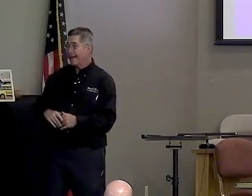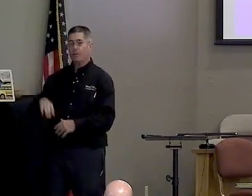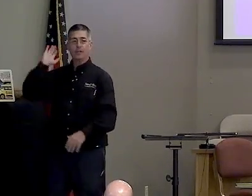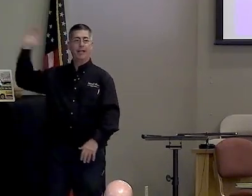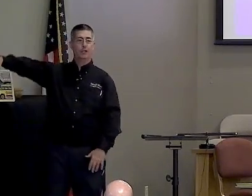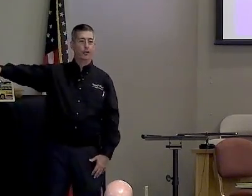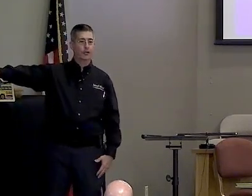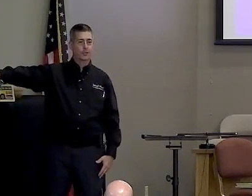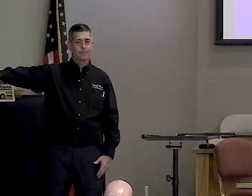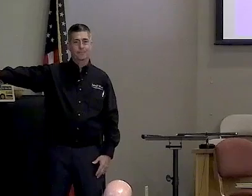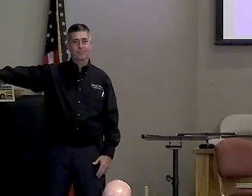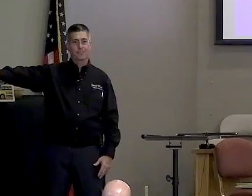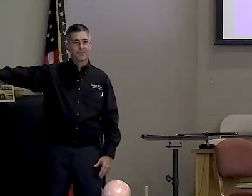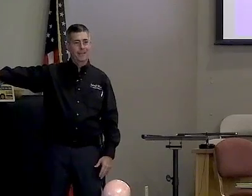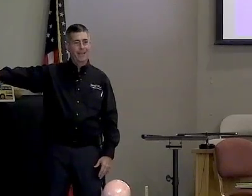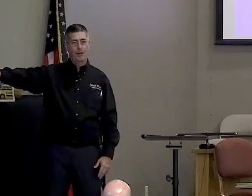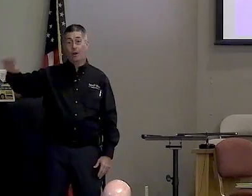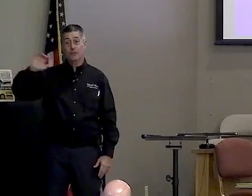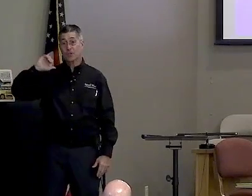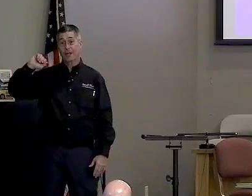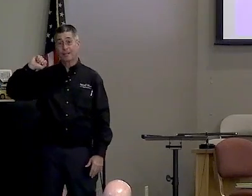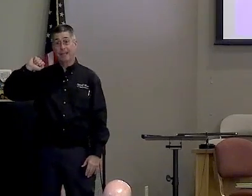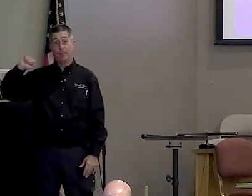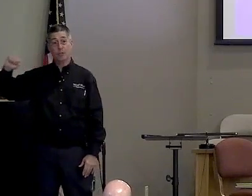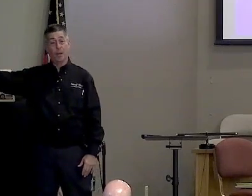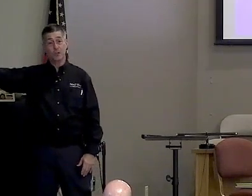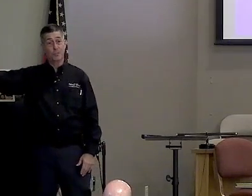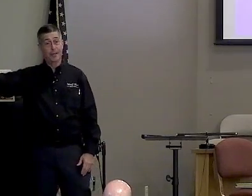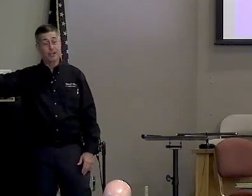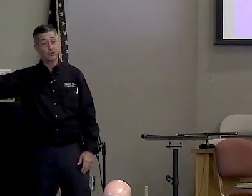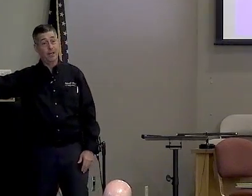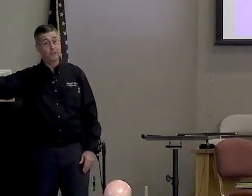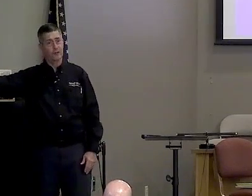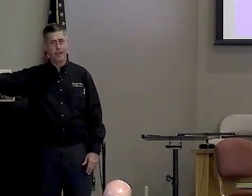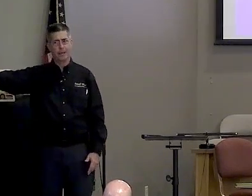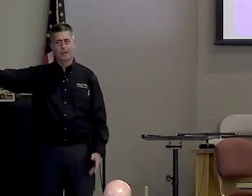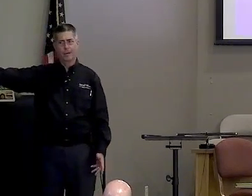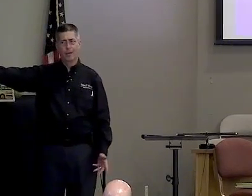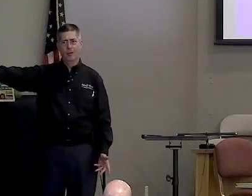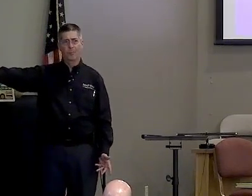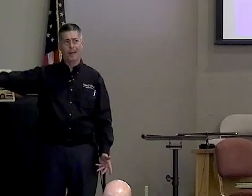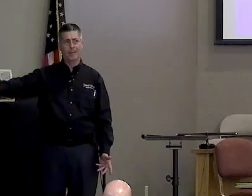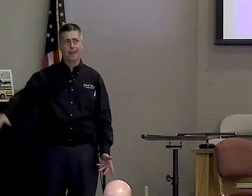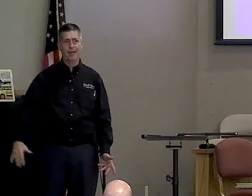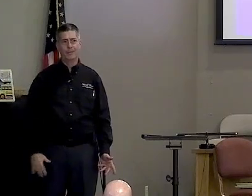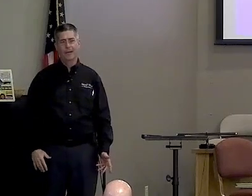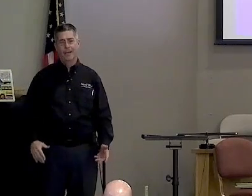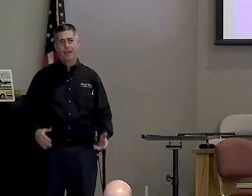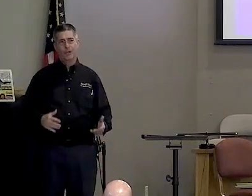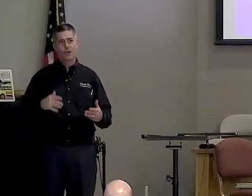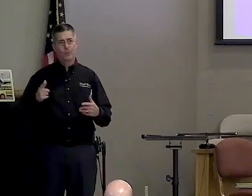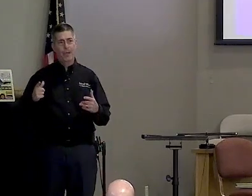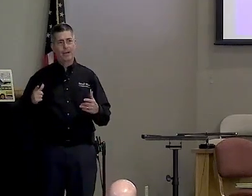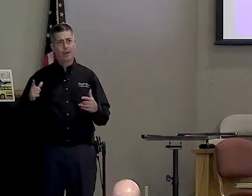language? It's yours. And all of a sudden that responsibility is transferred. It's like, oh, but I, you may know,